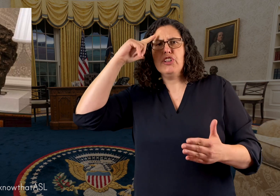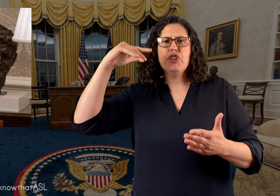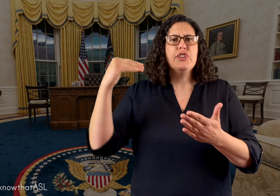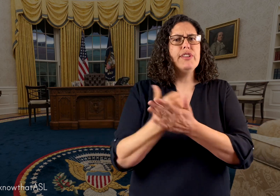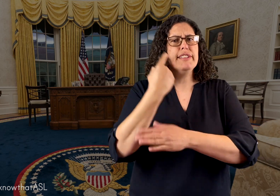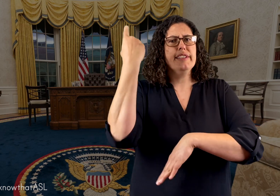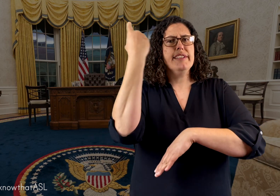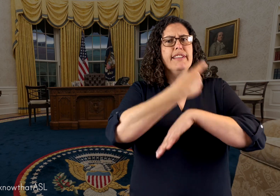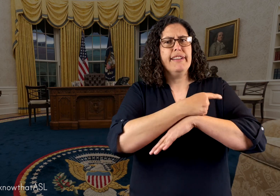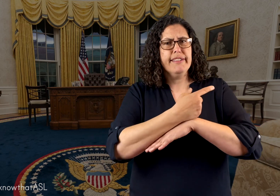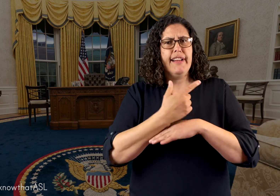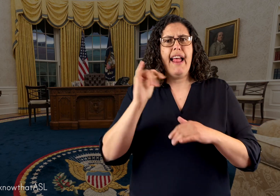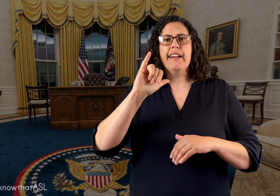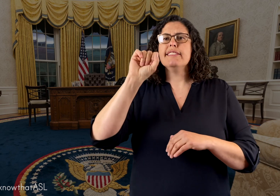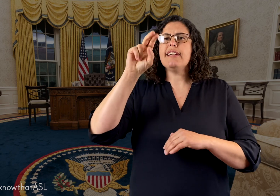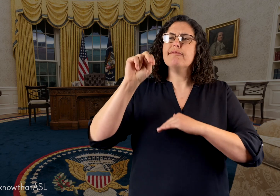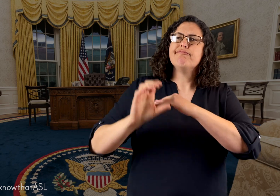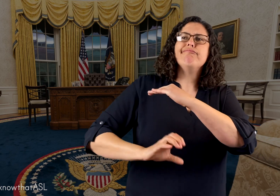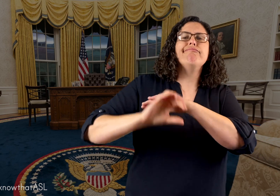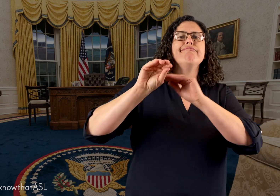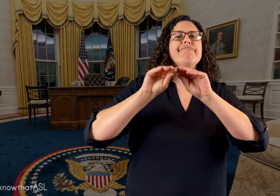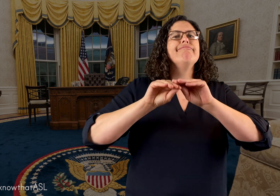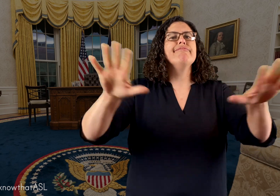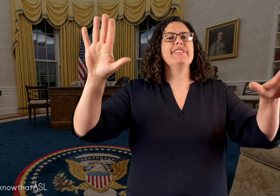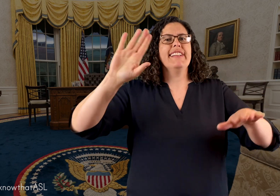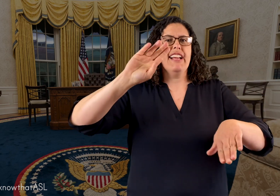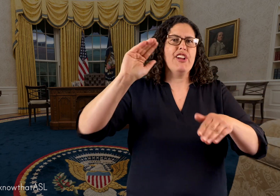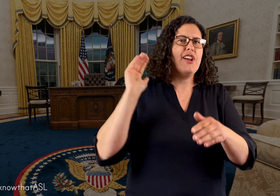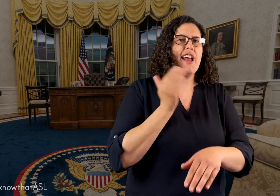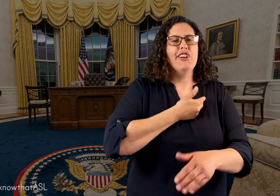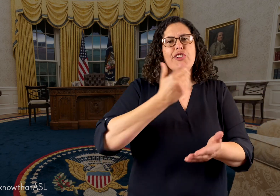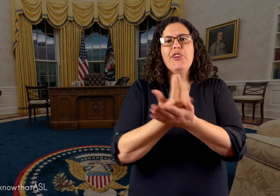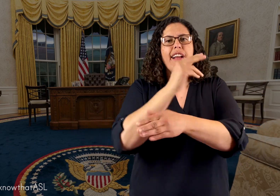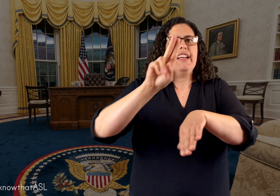as being a symbol of a future of a new nation, of a bright new nation.